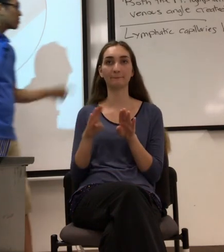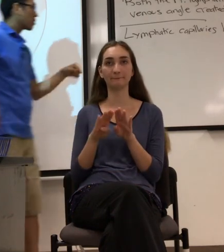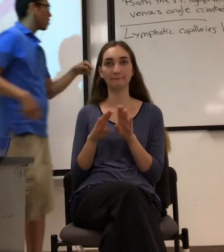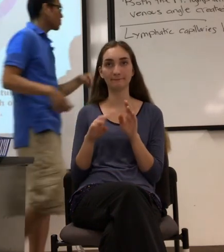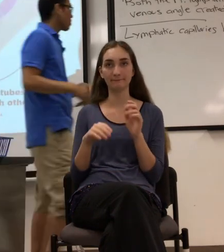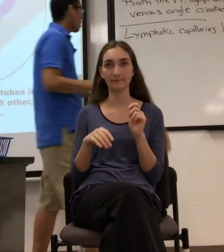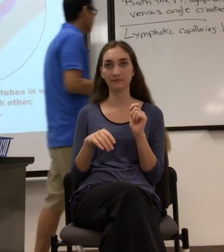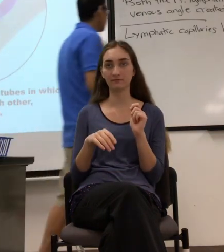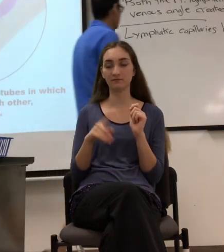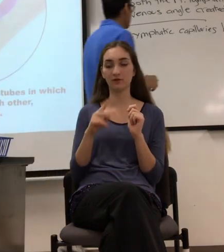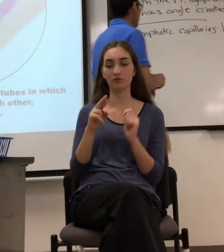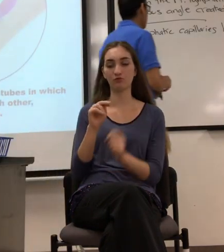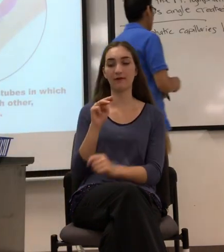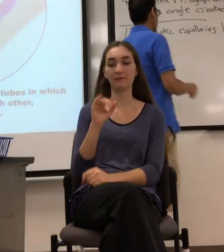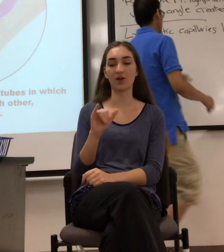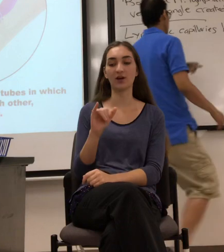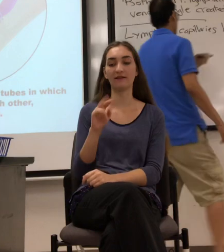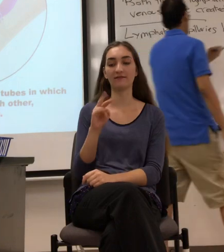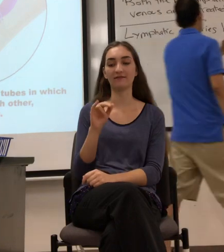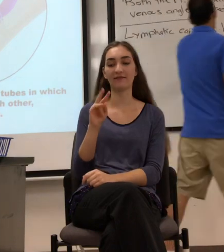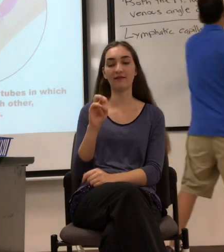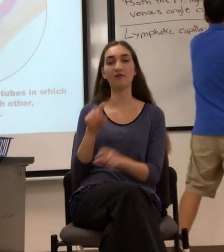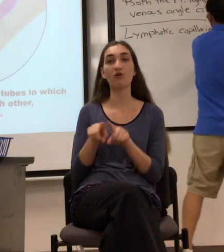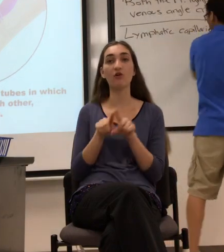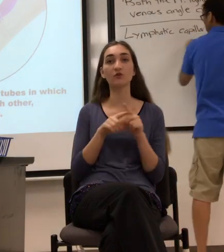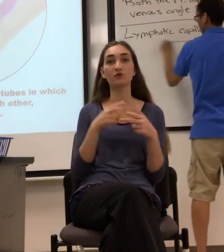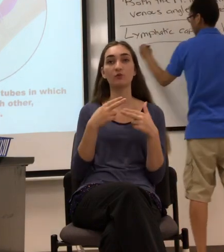Primary valves are also called